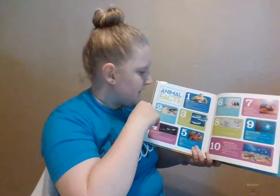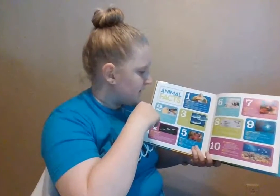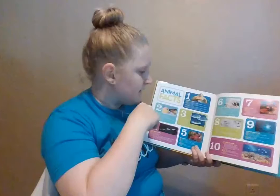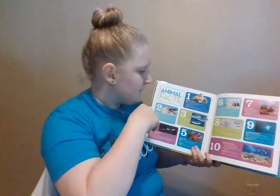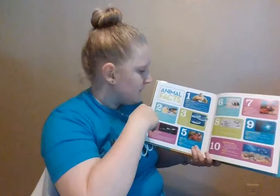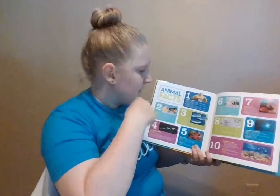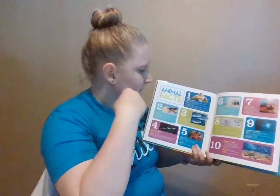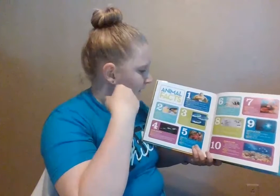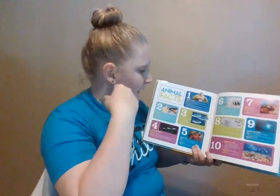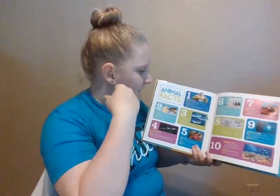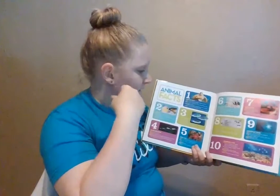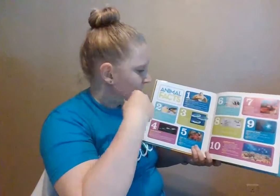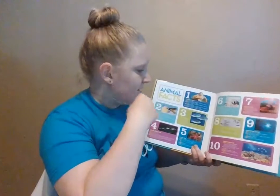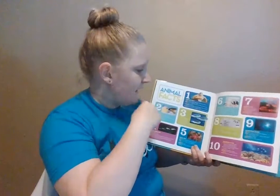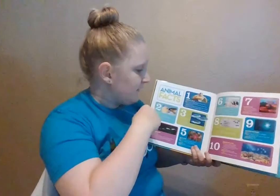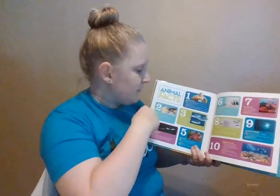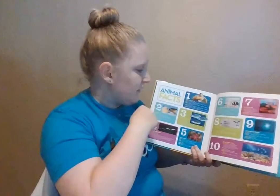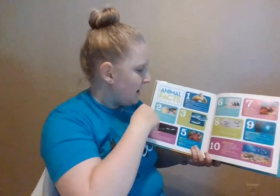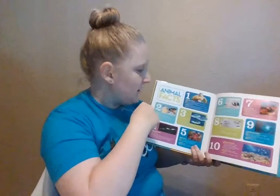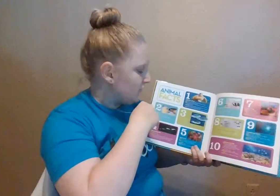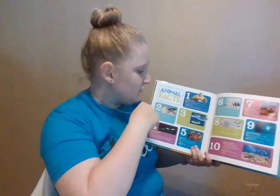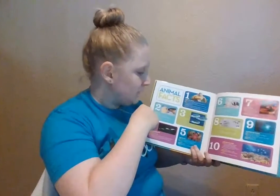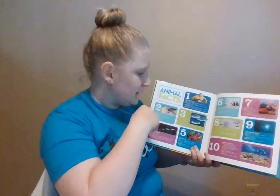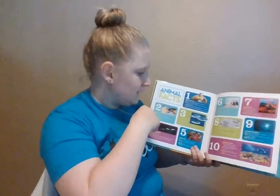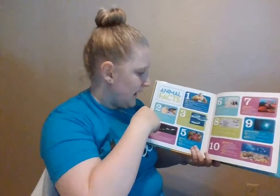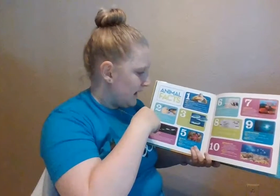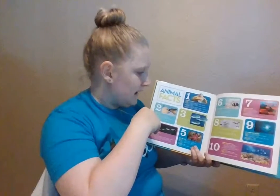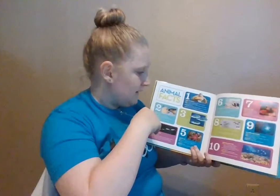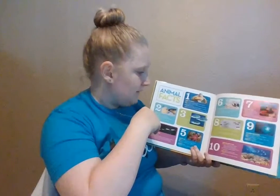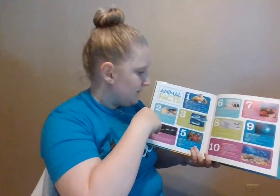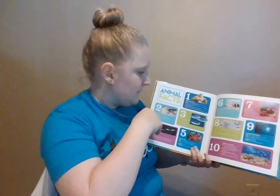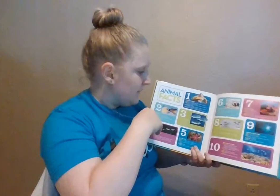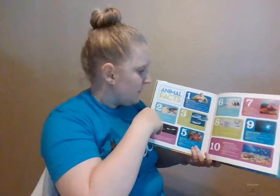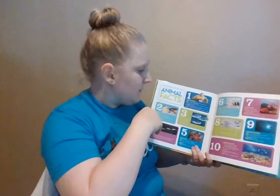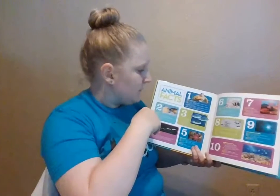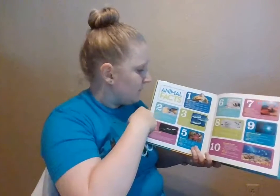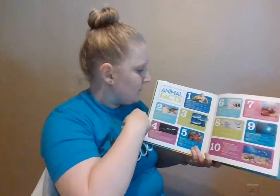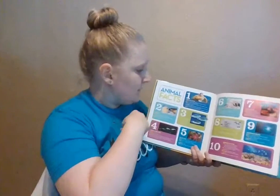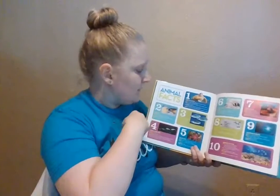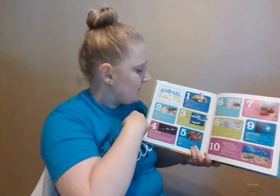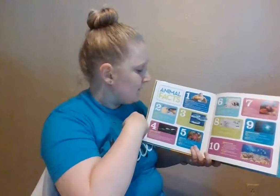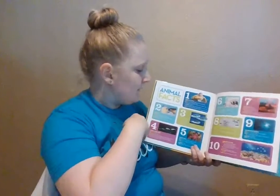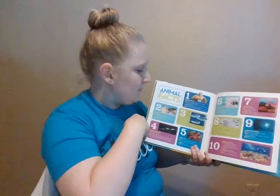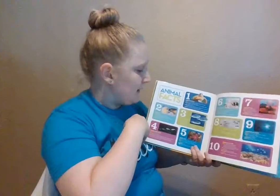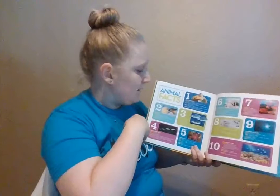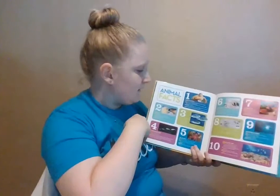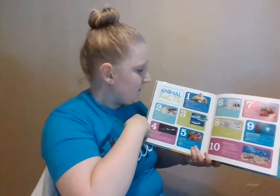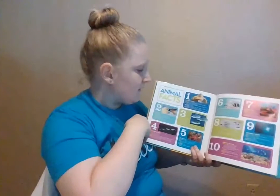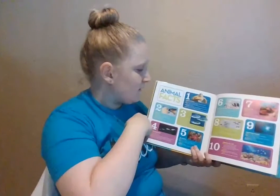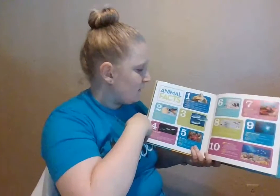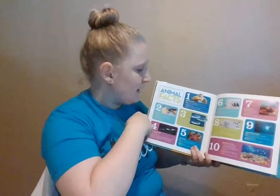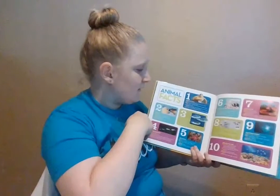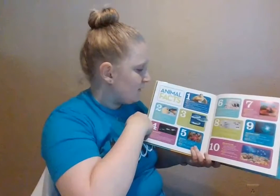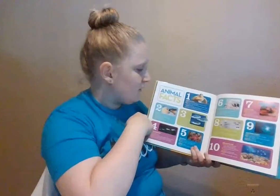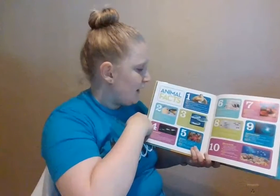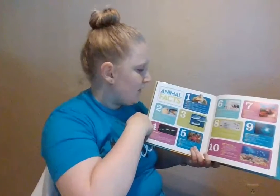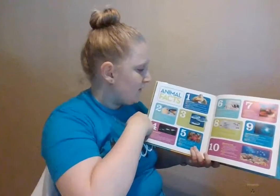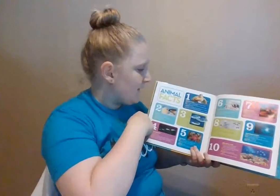inlets. Size about the size of a large truck tire. Food. Sea plants, squids, crabs, and